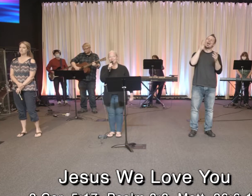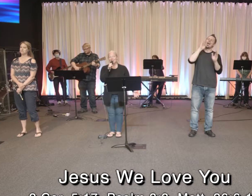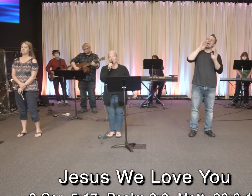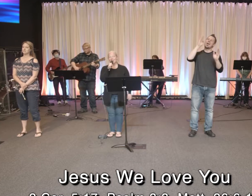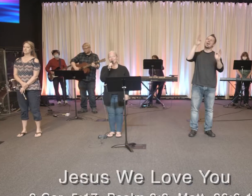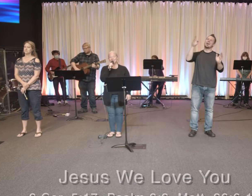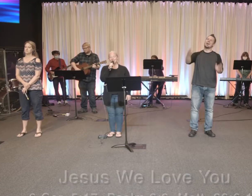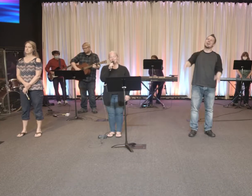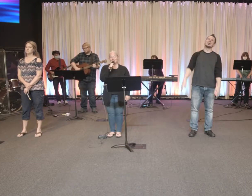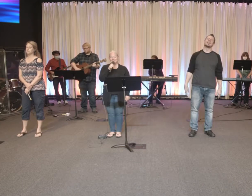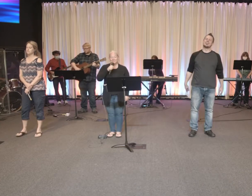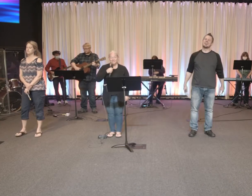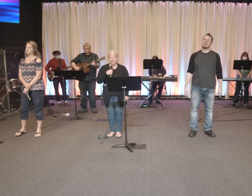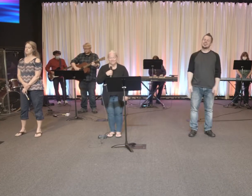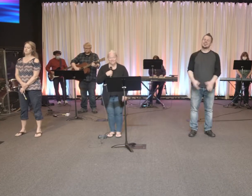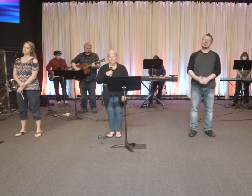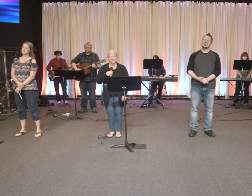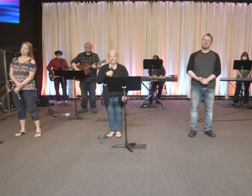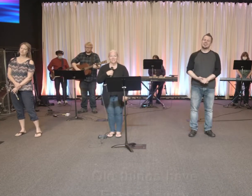Let's sing together.